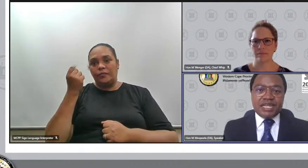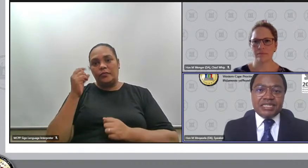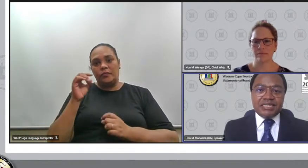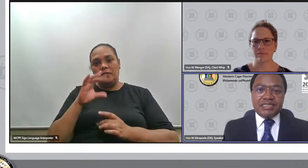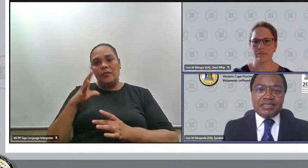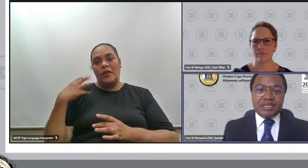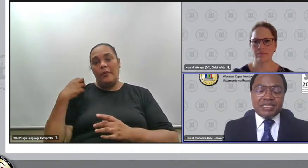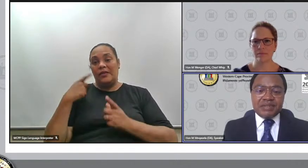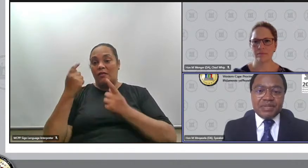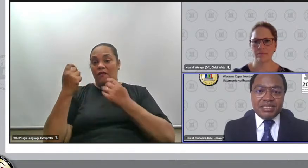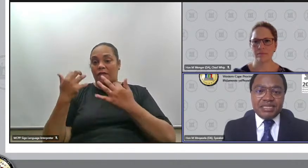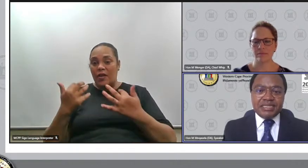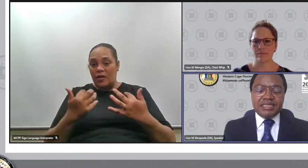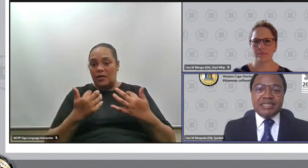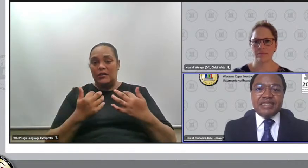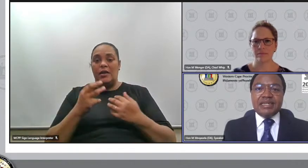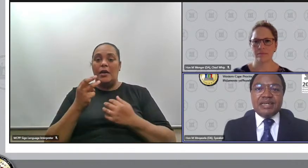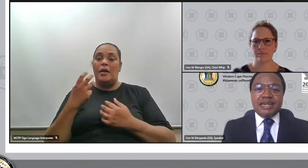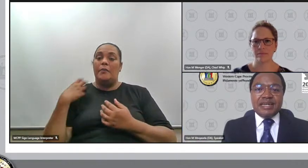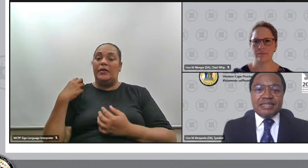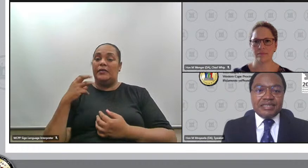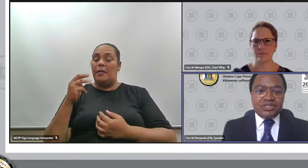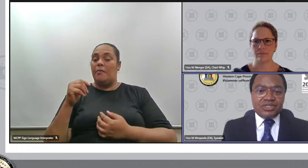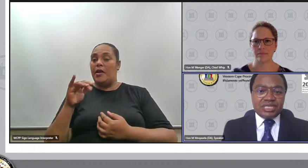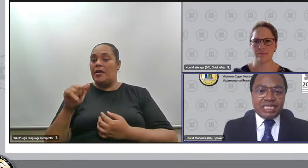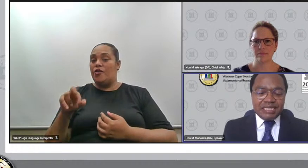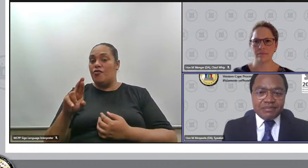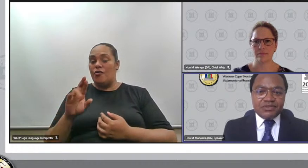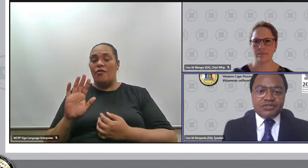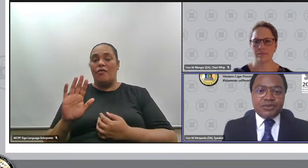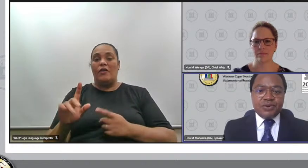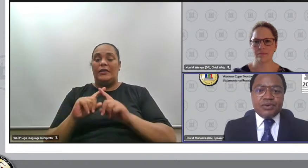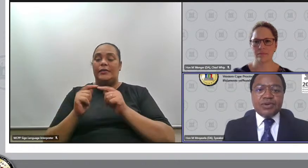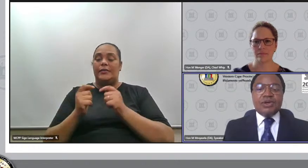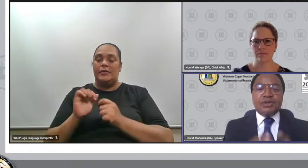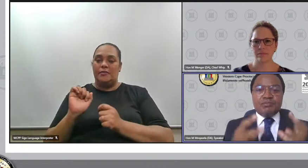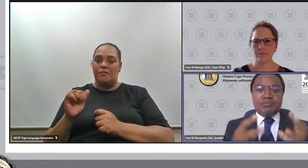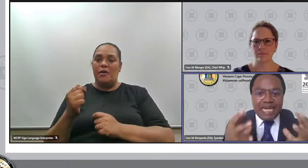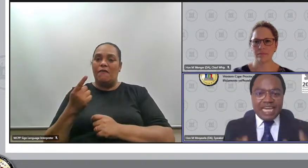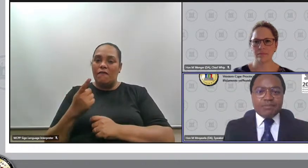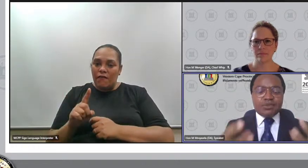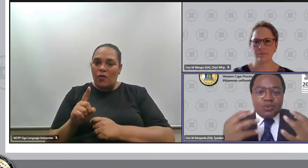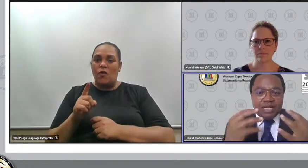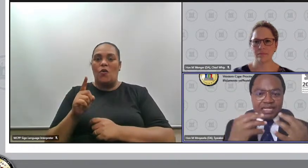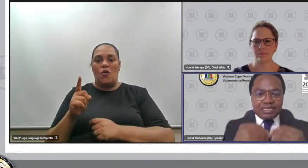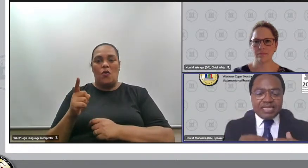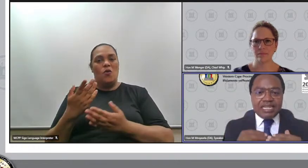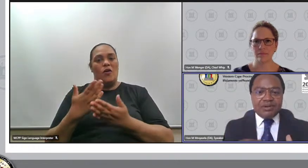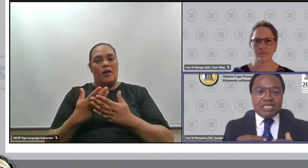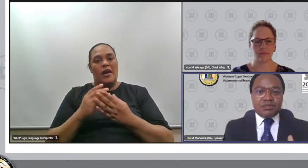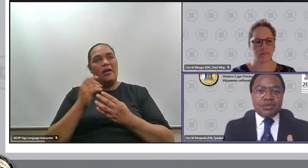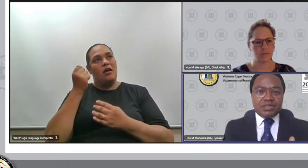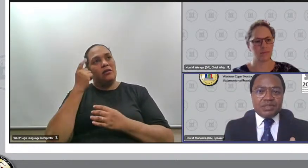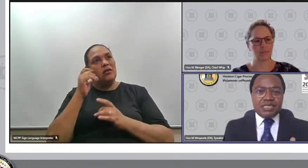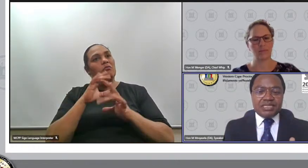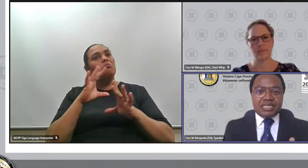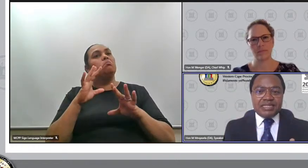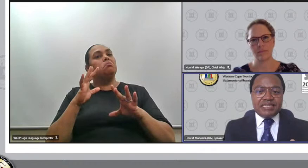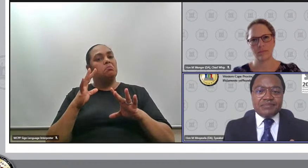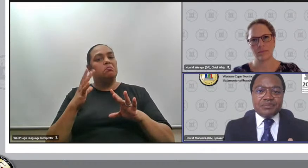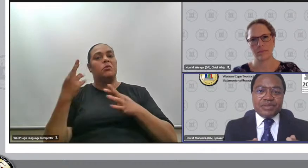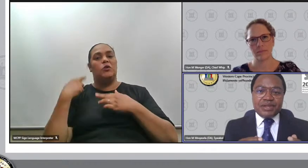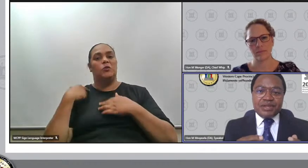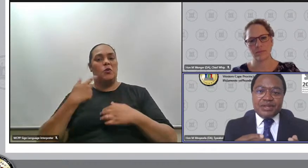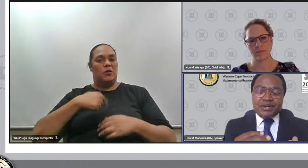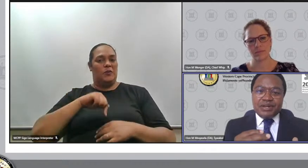Minister of Finance, Minister Menier, and his team for being able to understand our responsibility